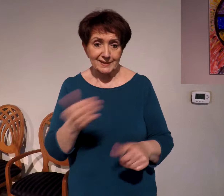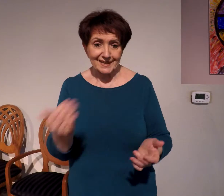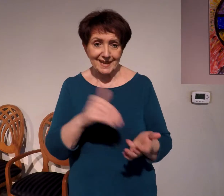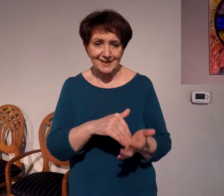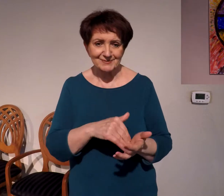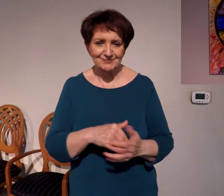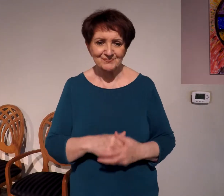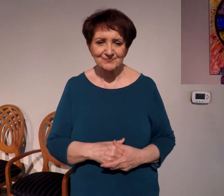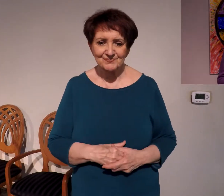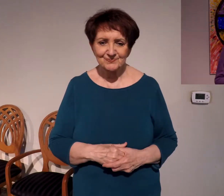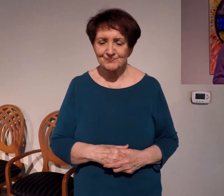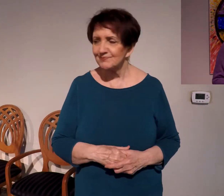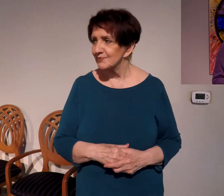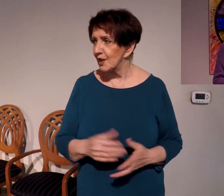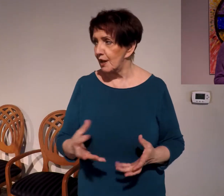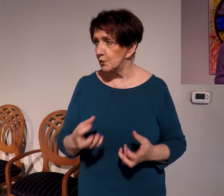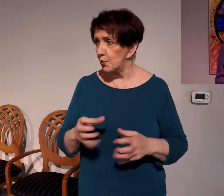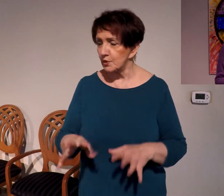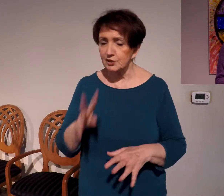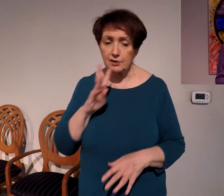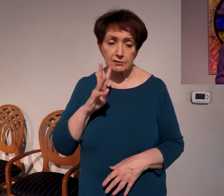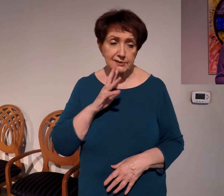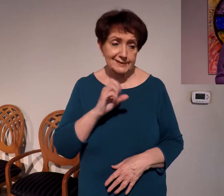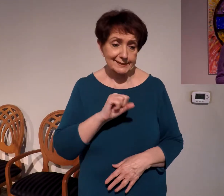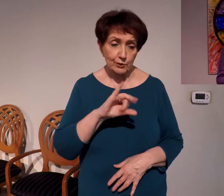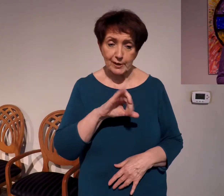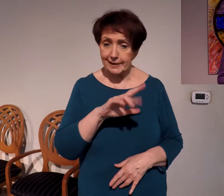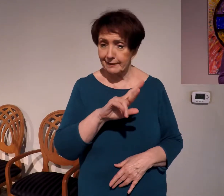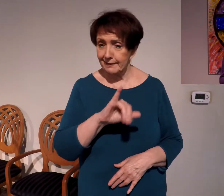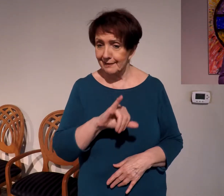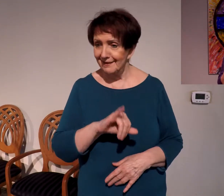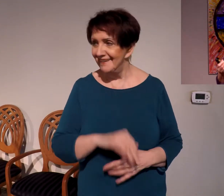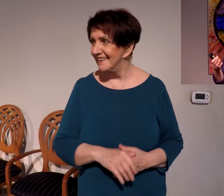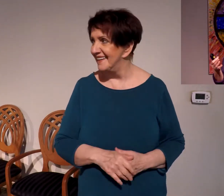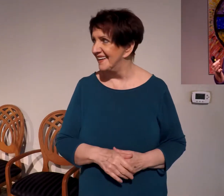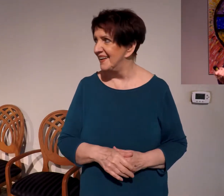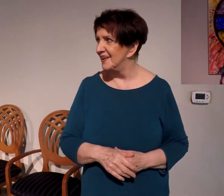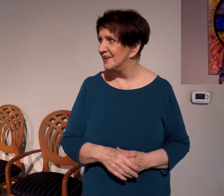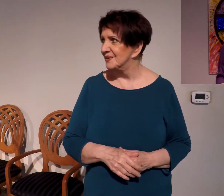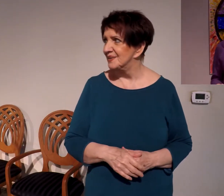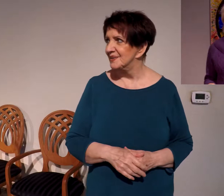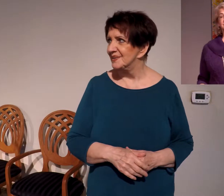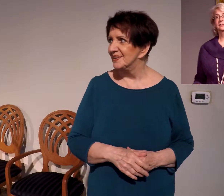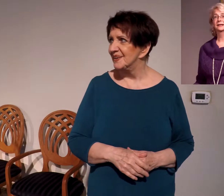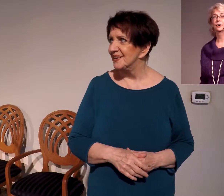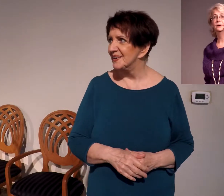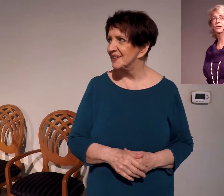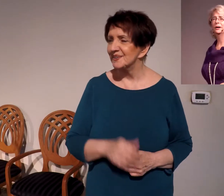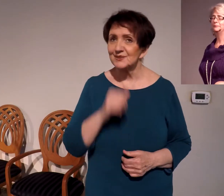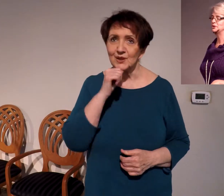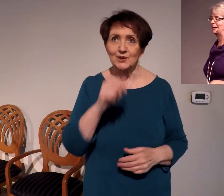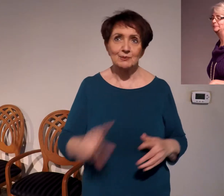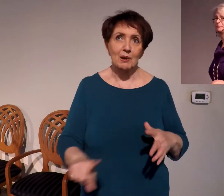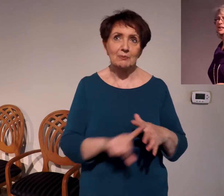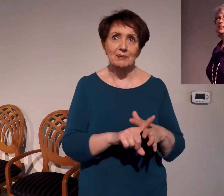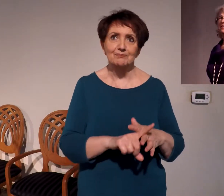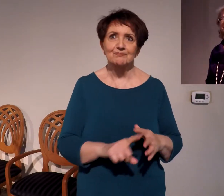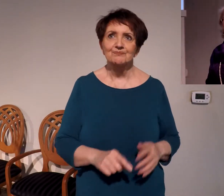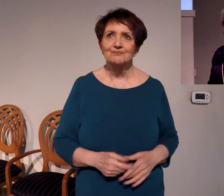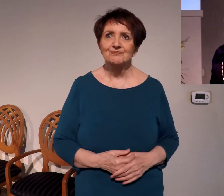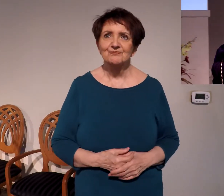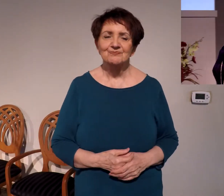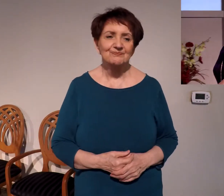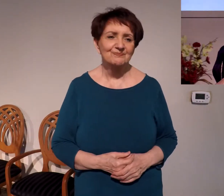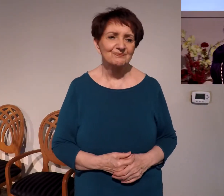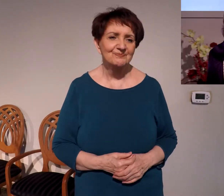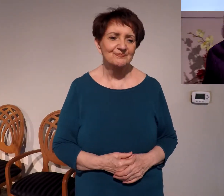No, Siri, I don't want to talk to you. I actually, okay, I'm not getting my, it's not going to come on. Oh well, too bad.